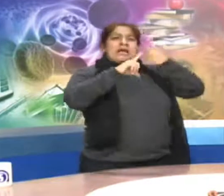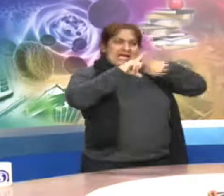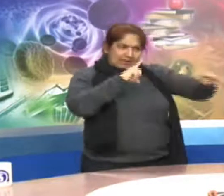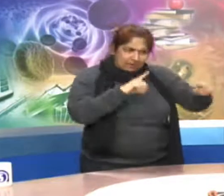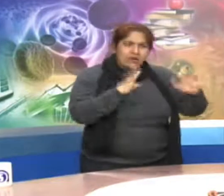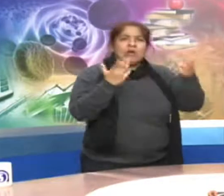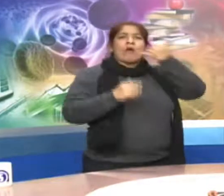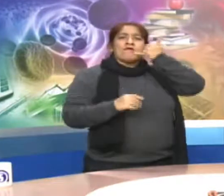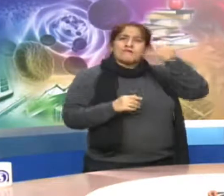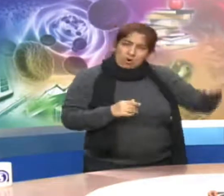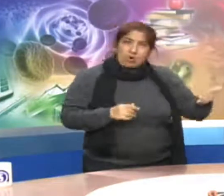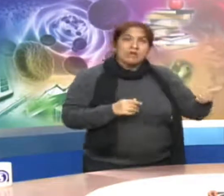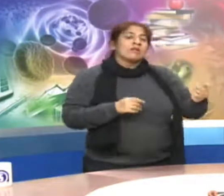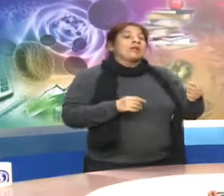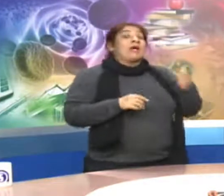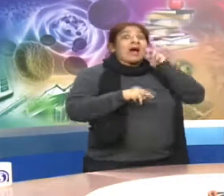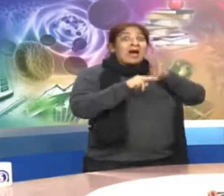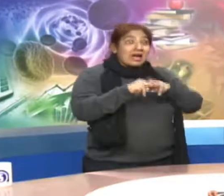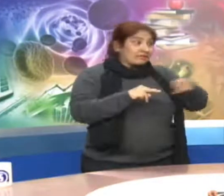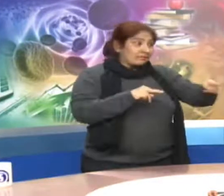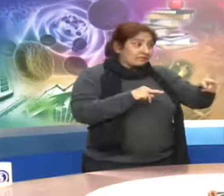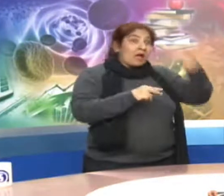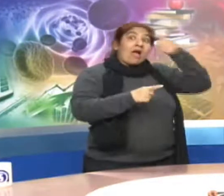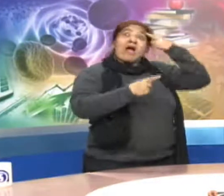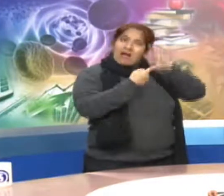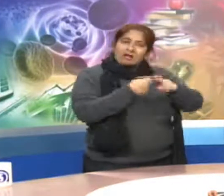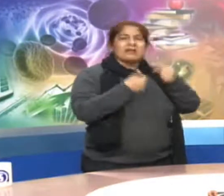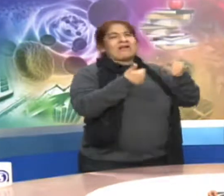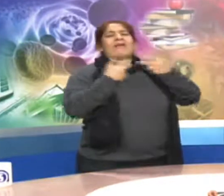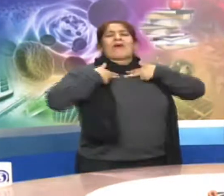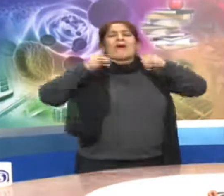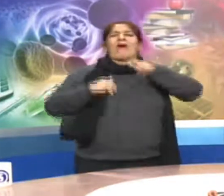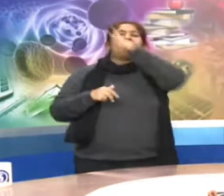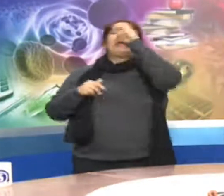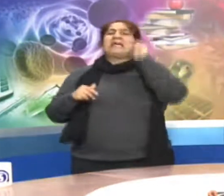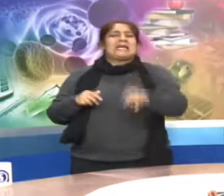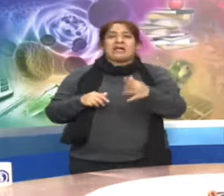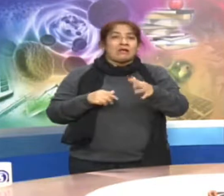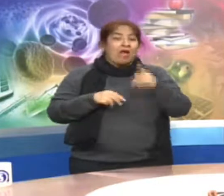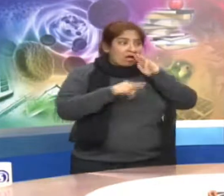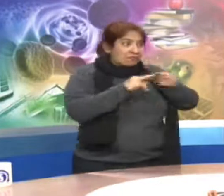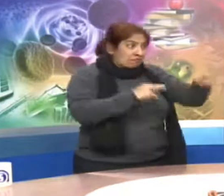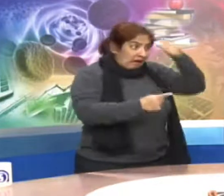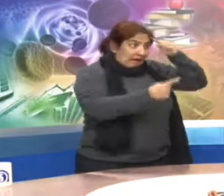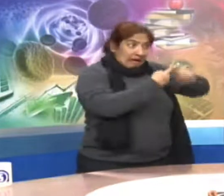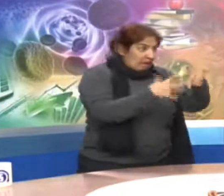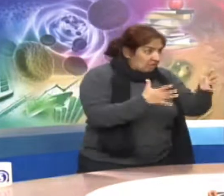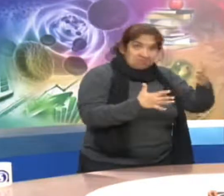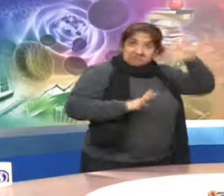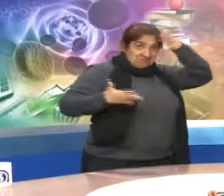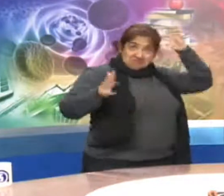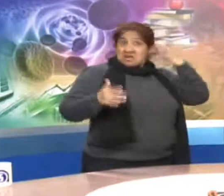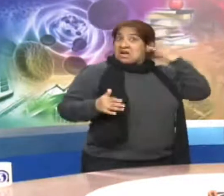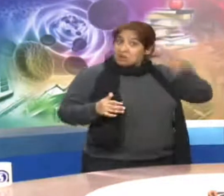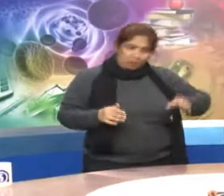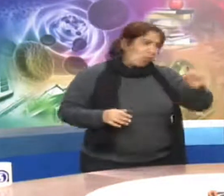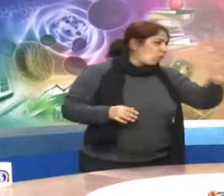And then you write or email. You can contact the local seller or a consumer affairs